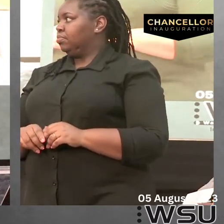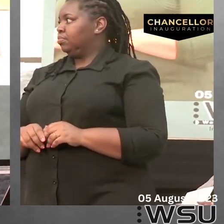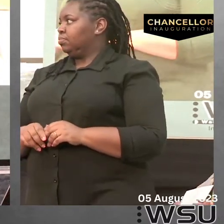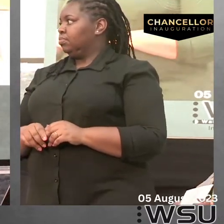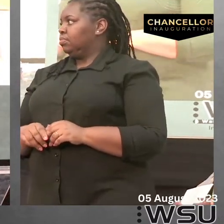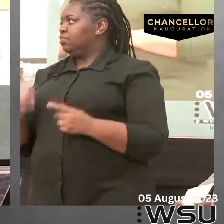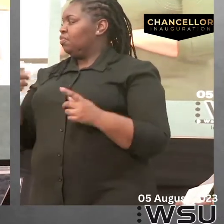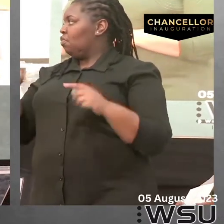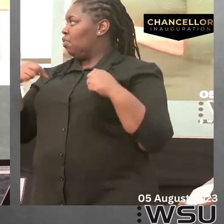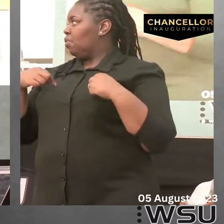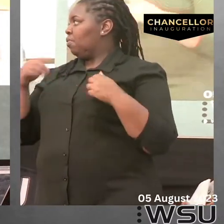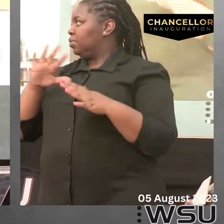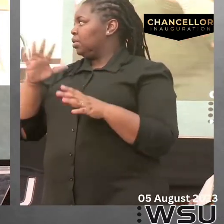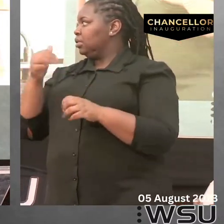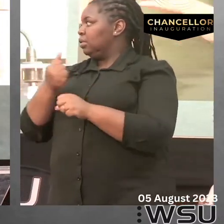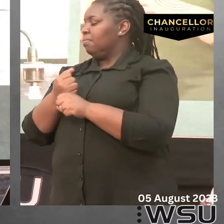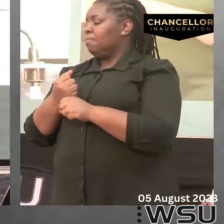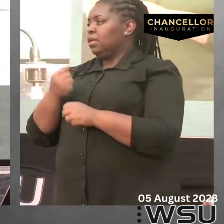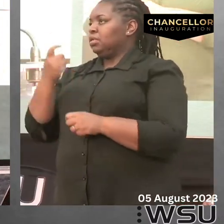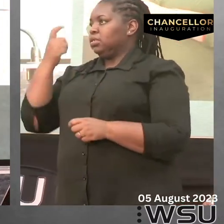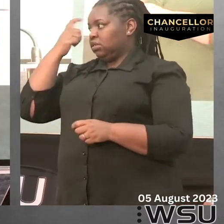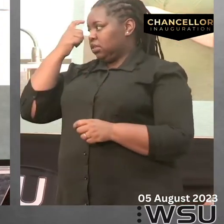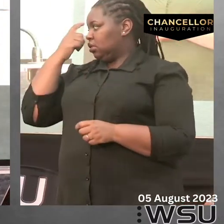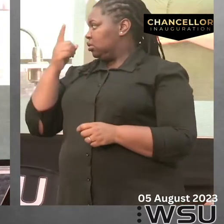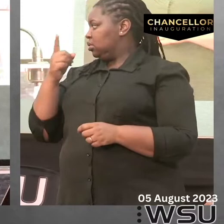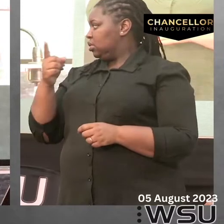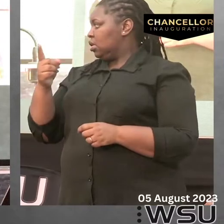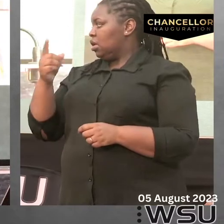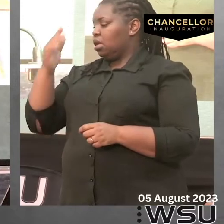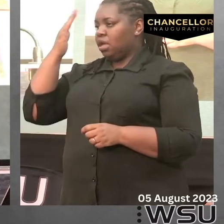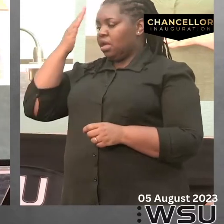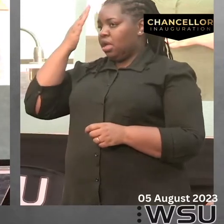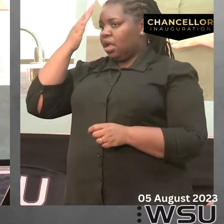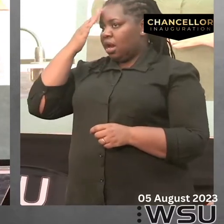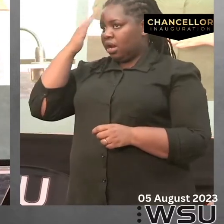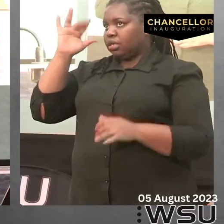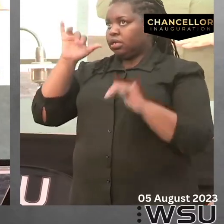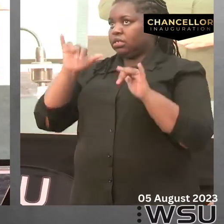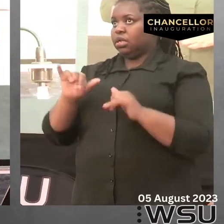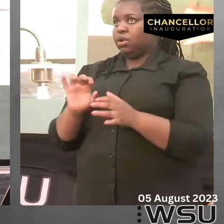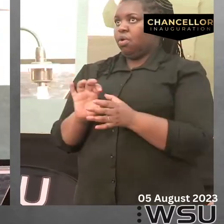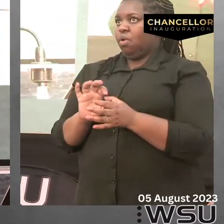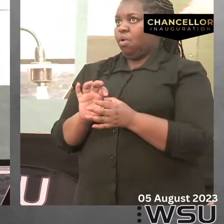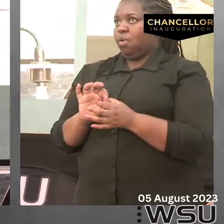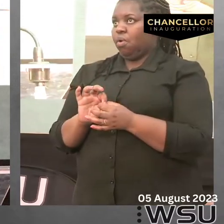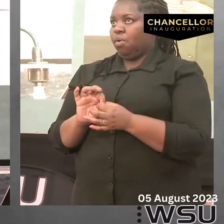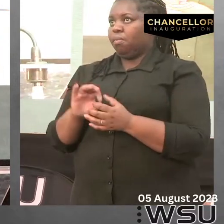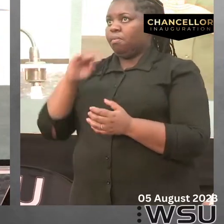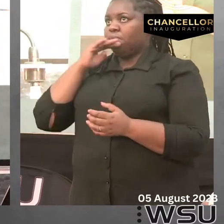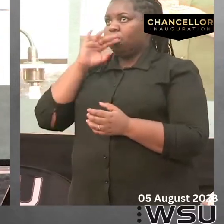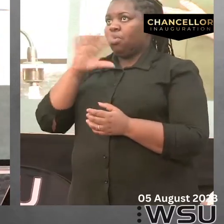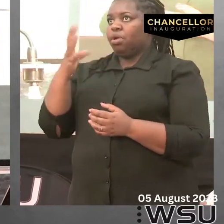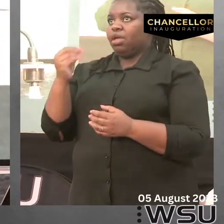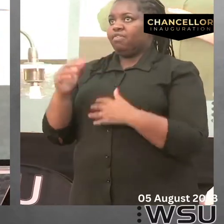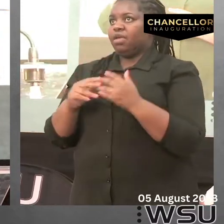And for me, it doesn't make sense that graduates can sit at home together with those who have no